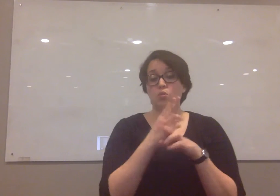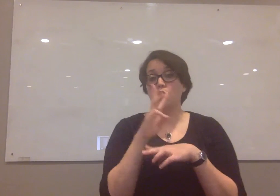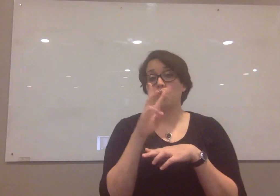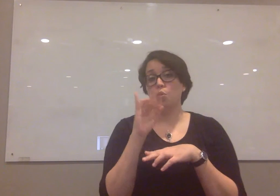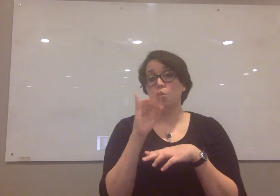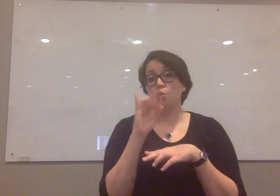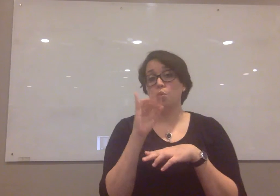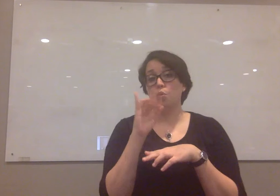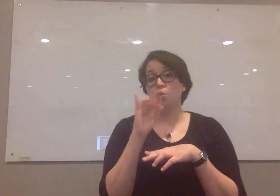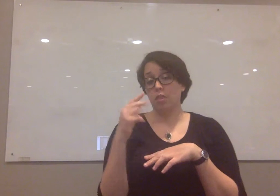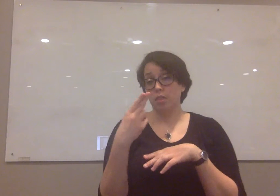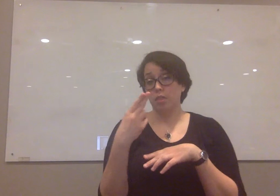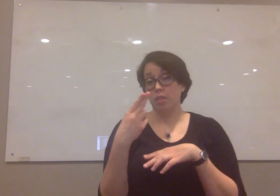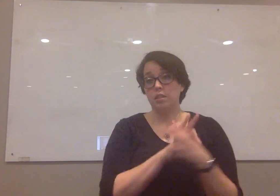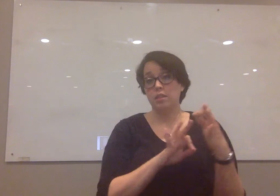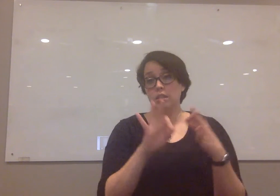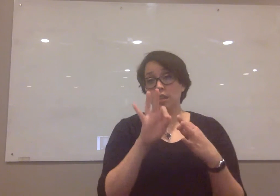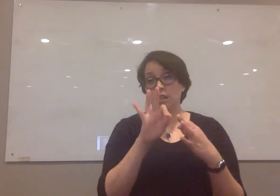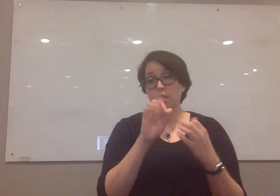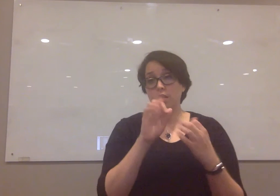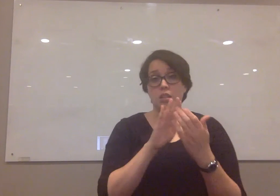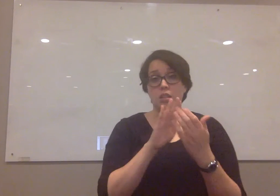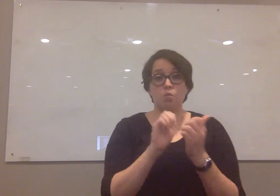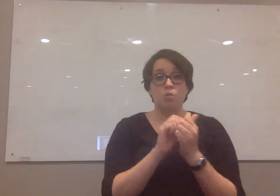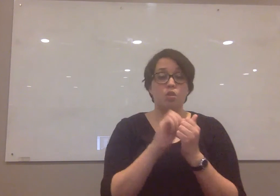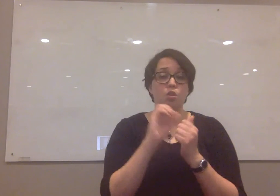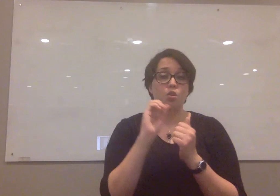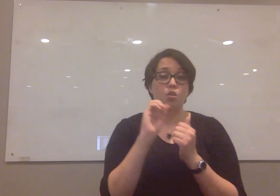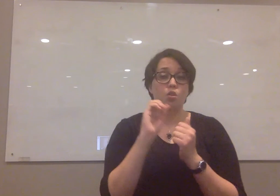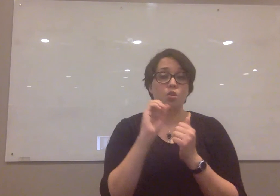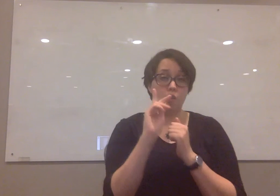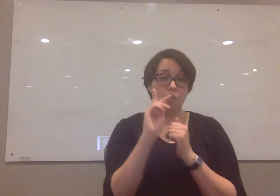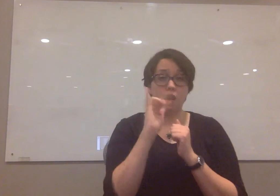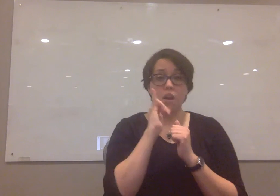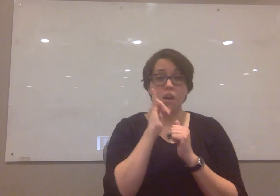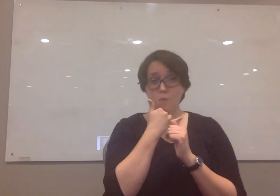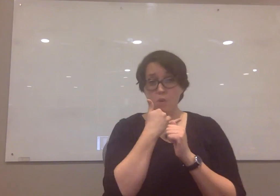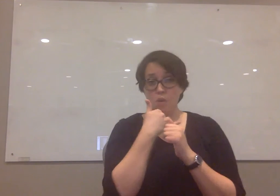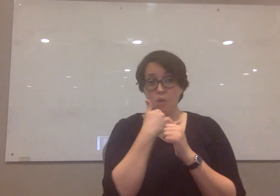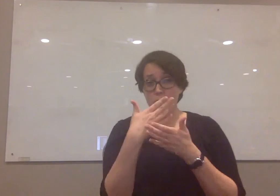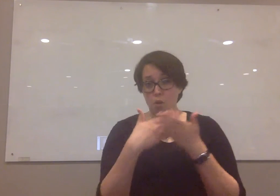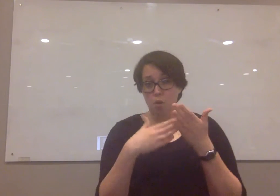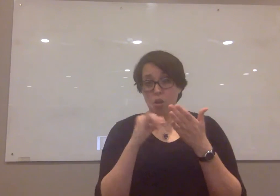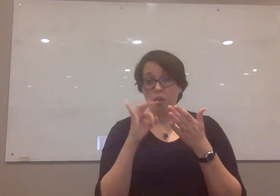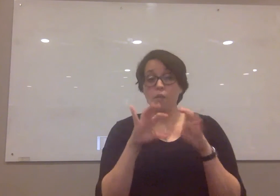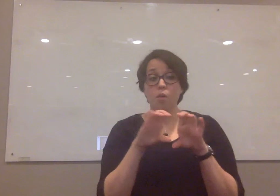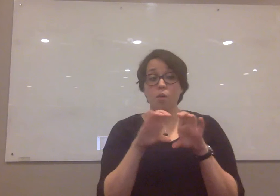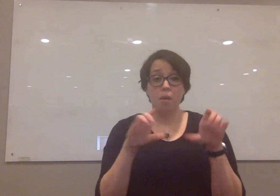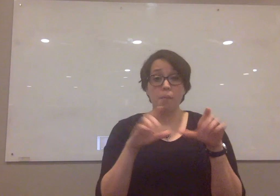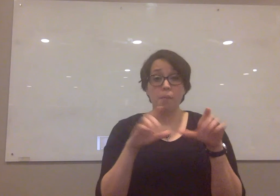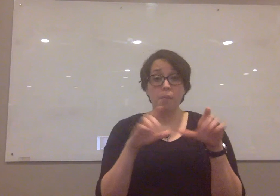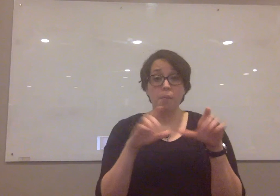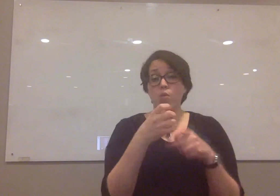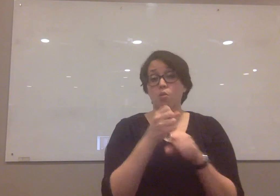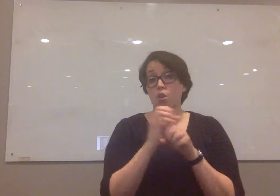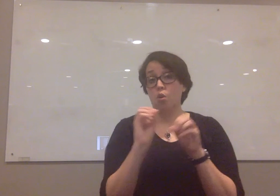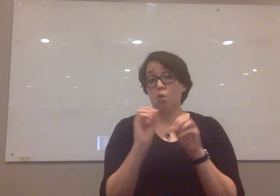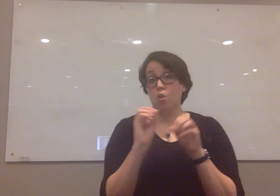having to deal with the okay or error part. So if you pipe but you get okay value or error reason,